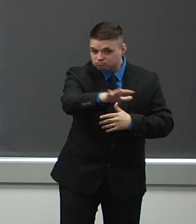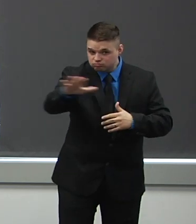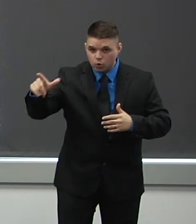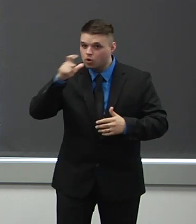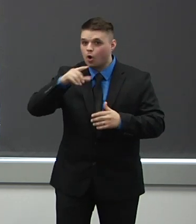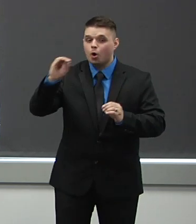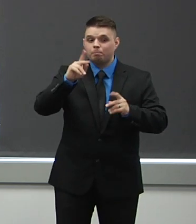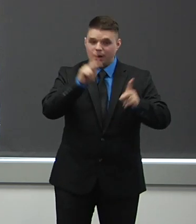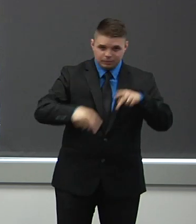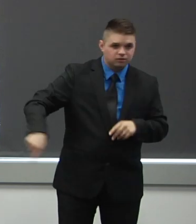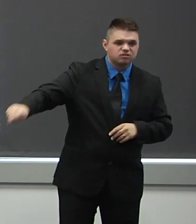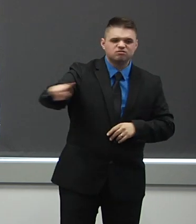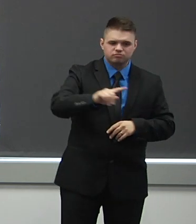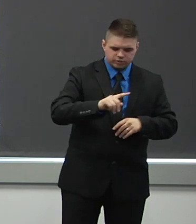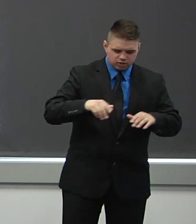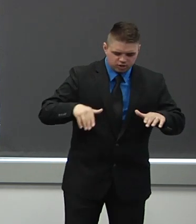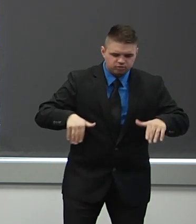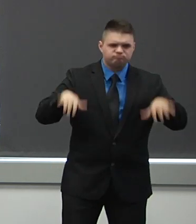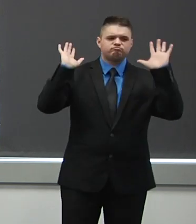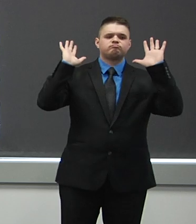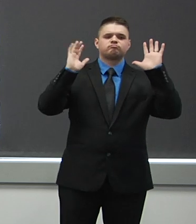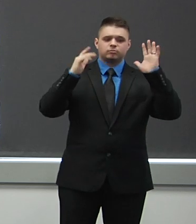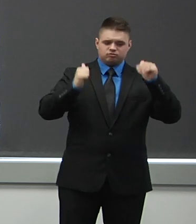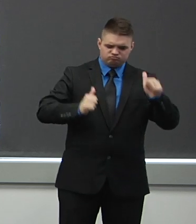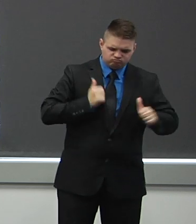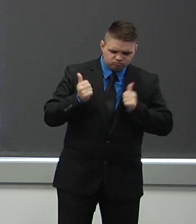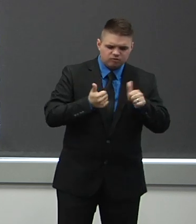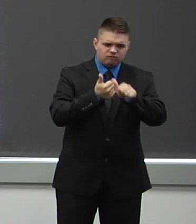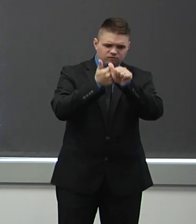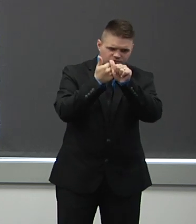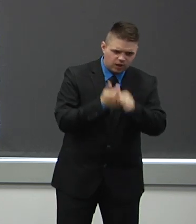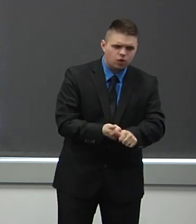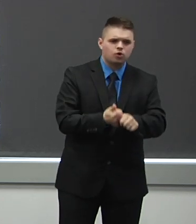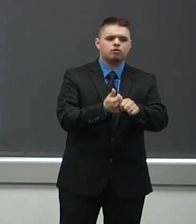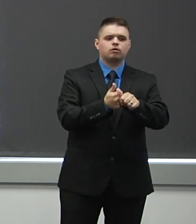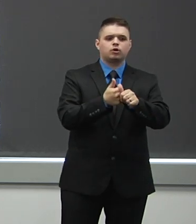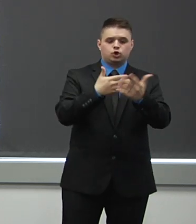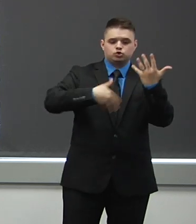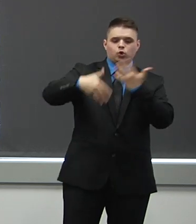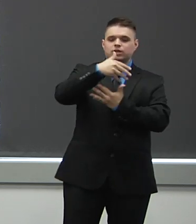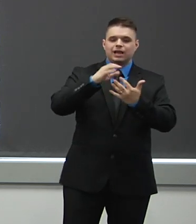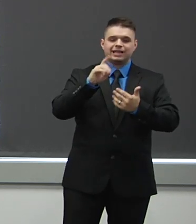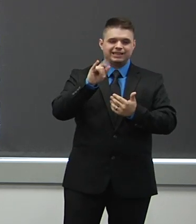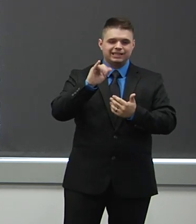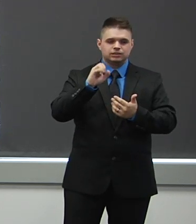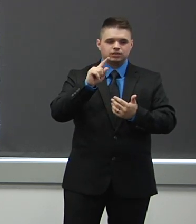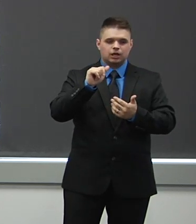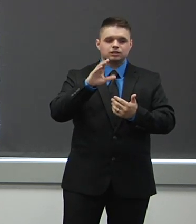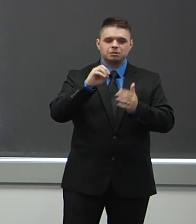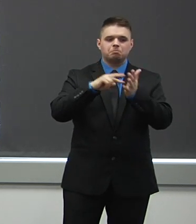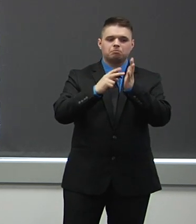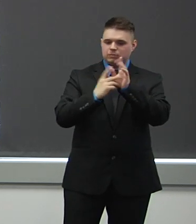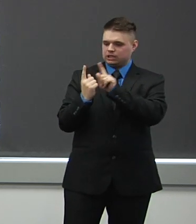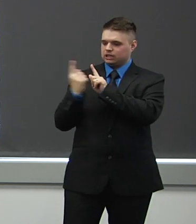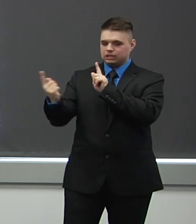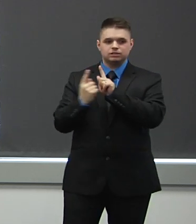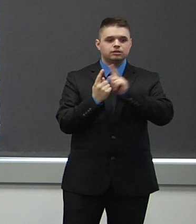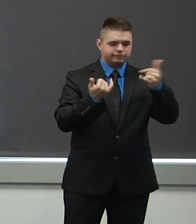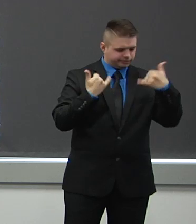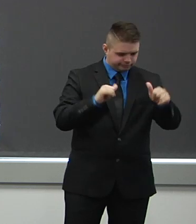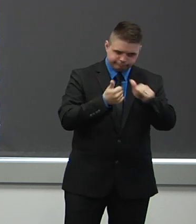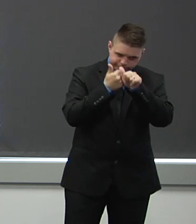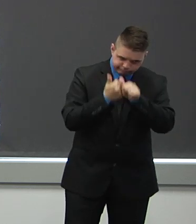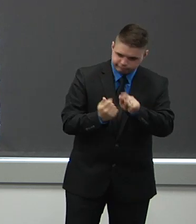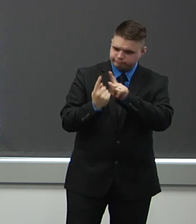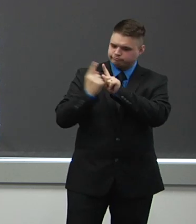that you have made by complying with our social distancing measures. We know that those social distancing